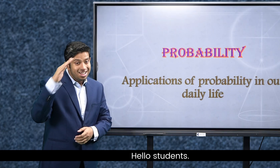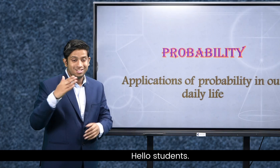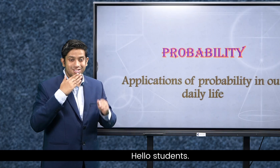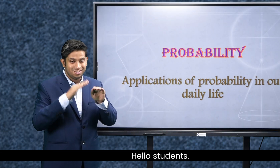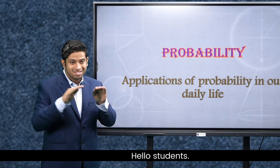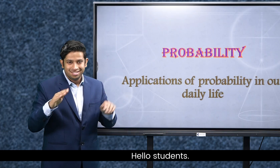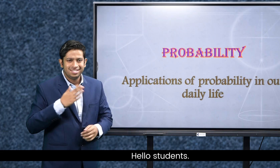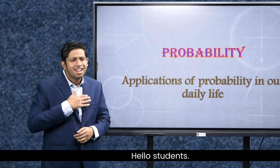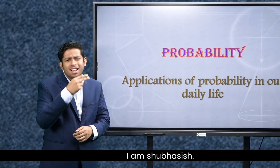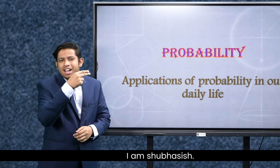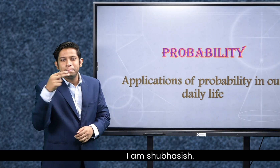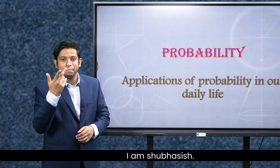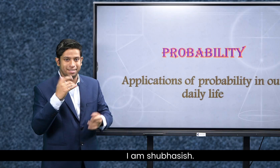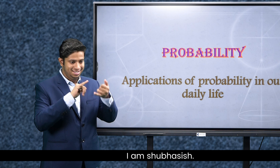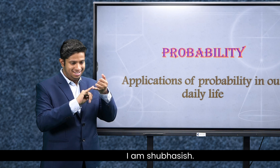Hello students, I am Subhashish.